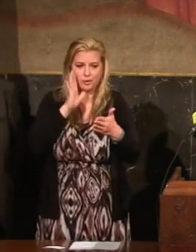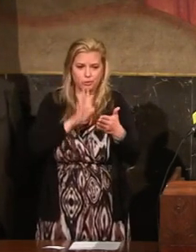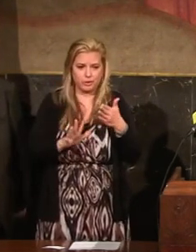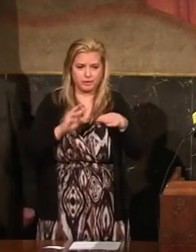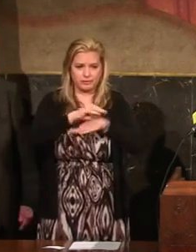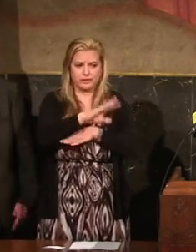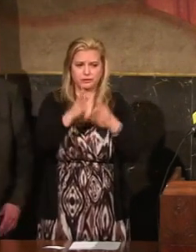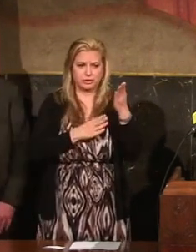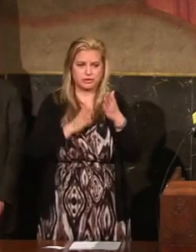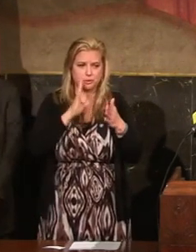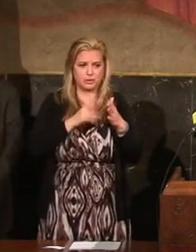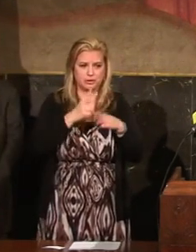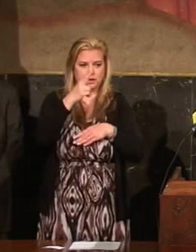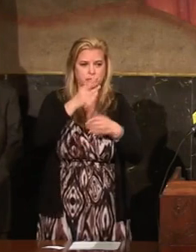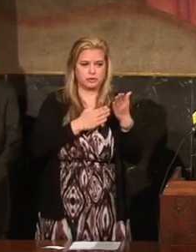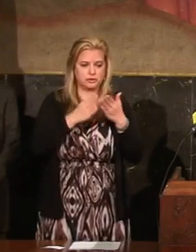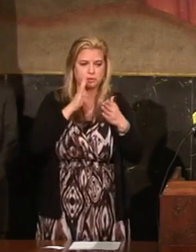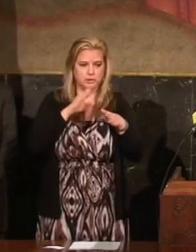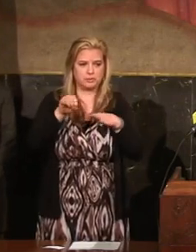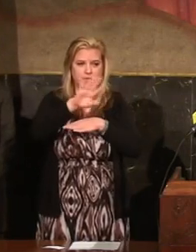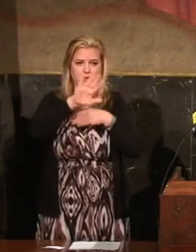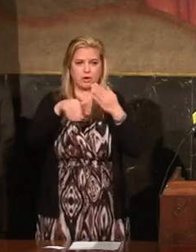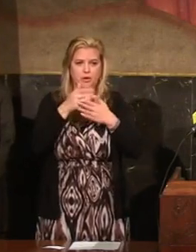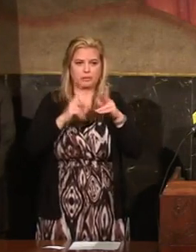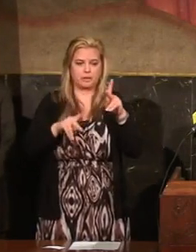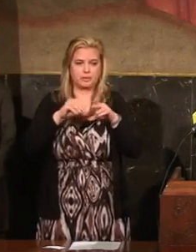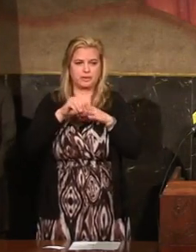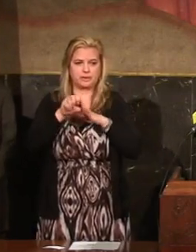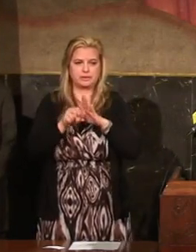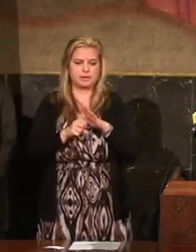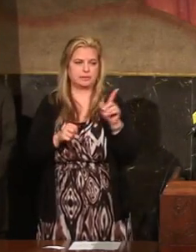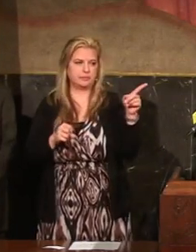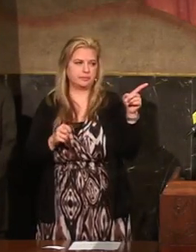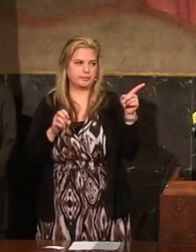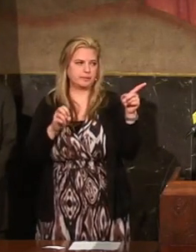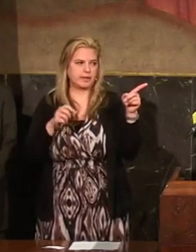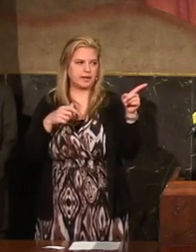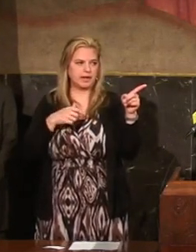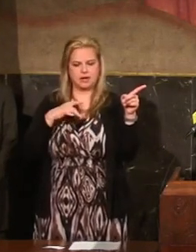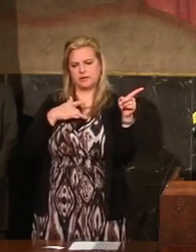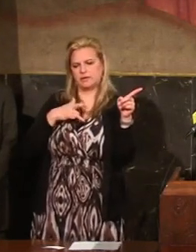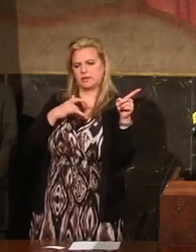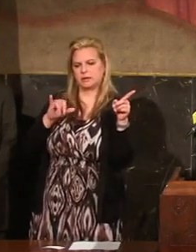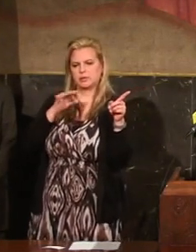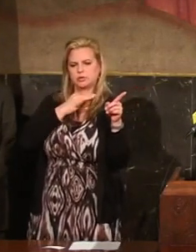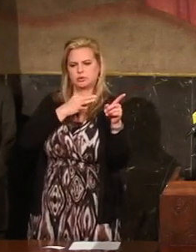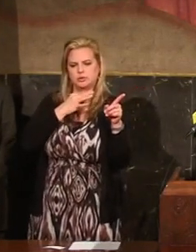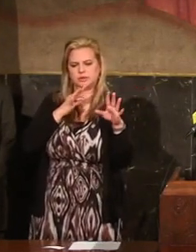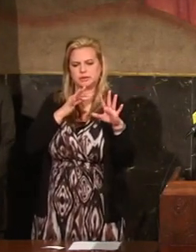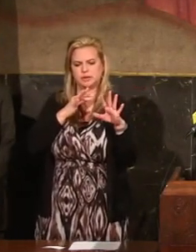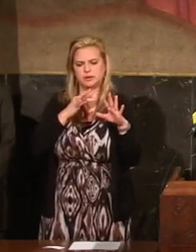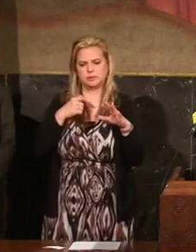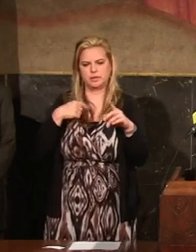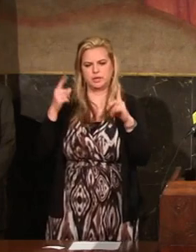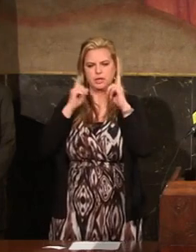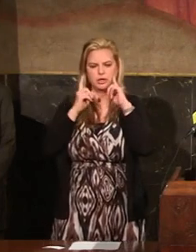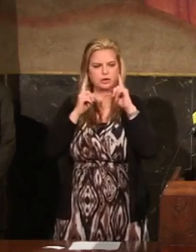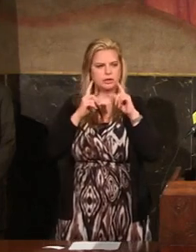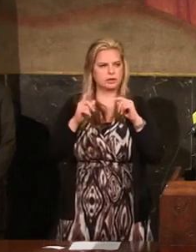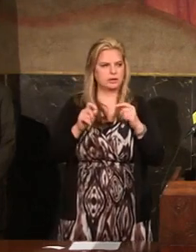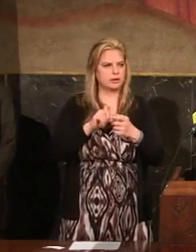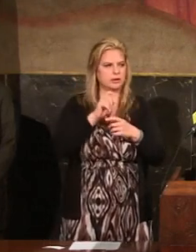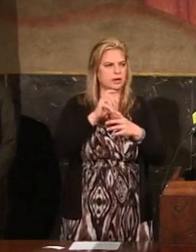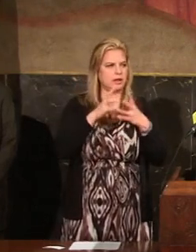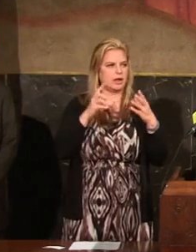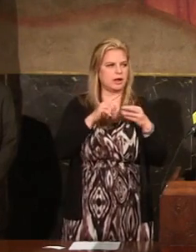impact all the people of this state. I'm kind of curious, it seems like we keep hearing a lot from particularly the